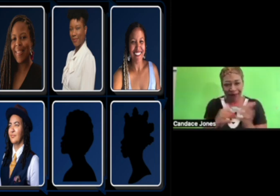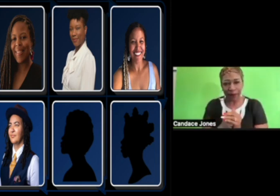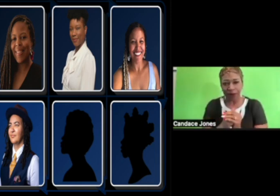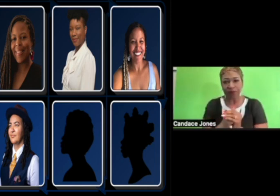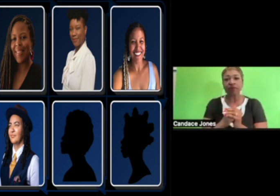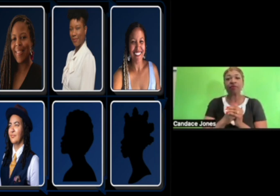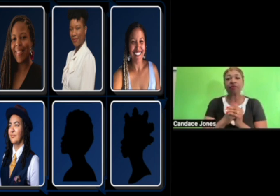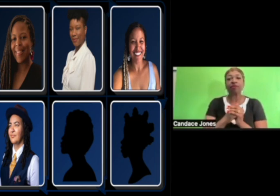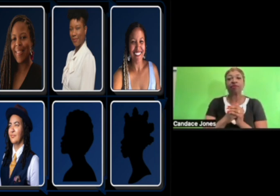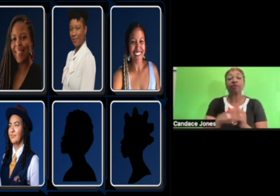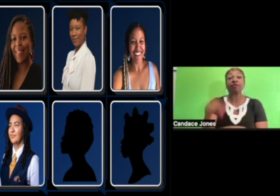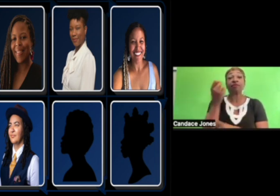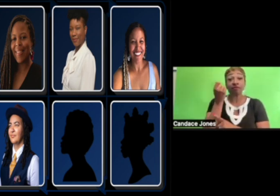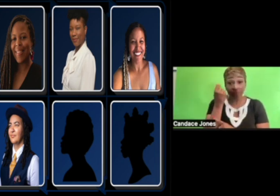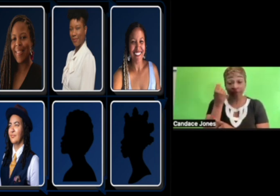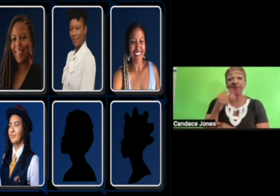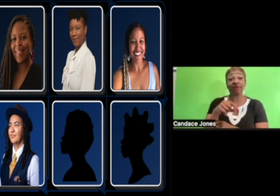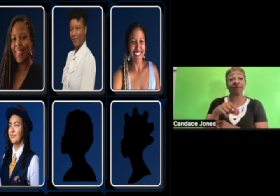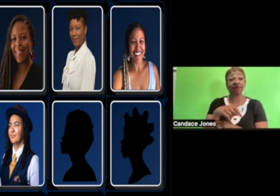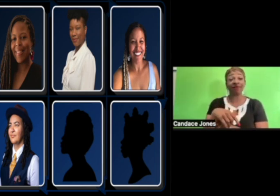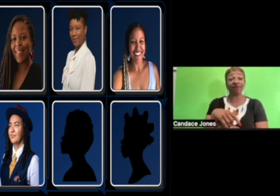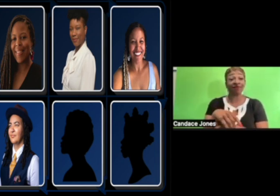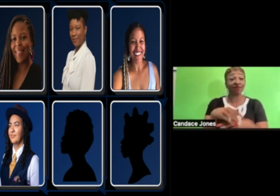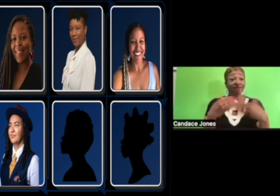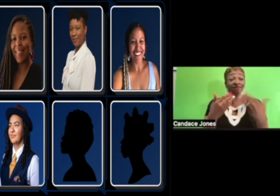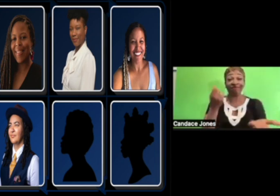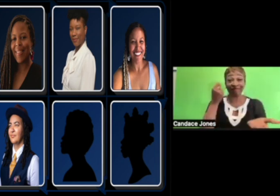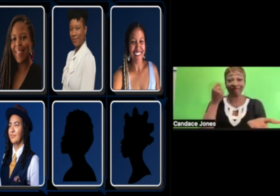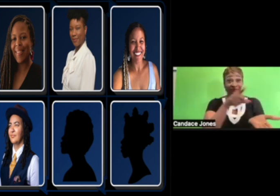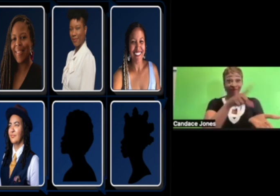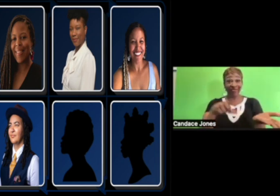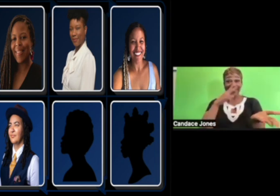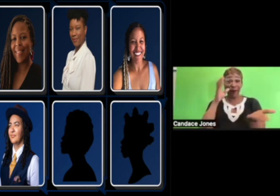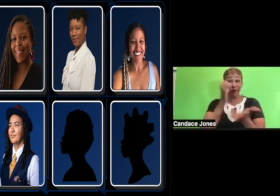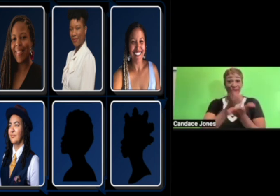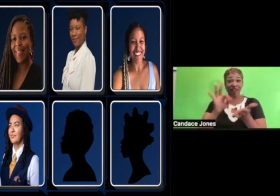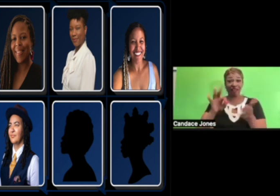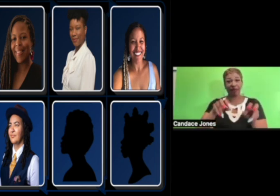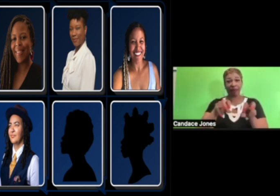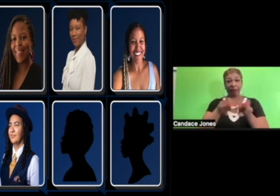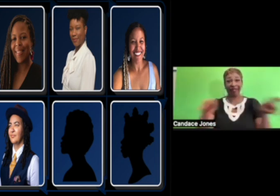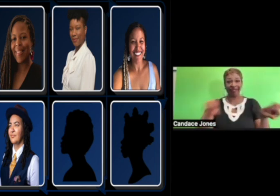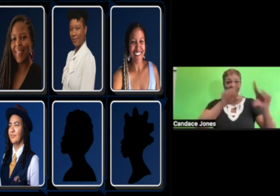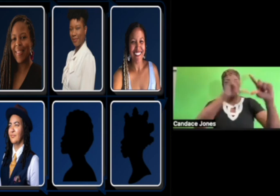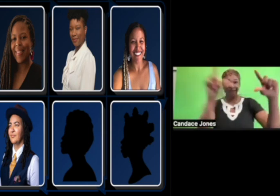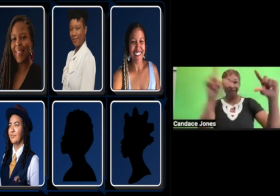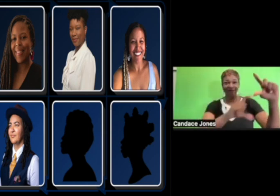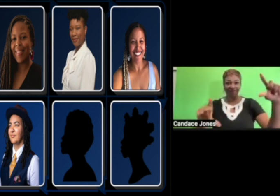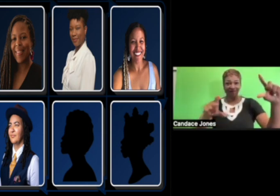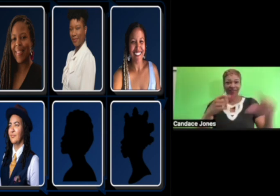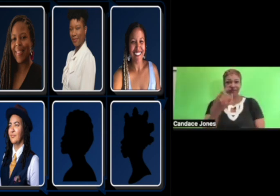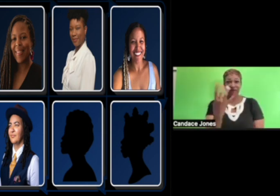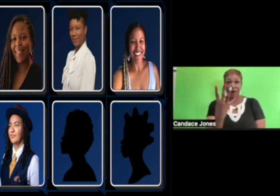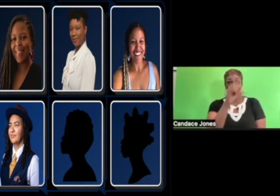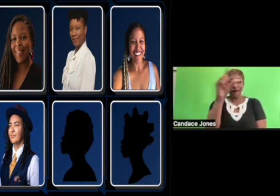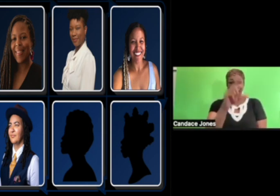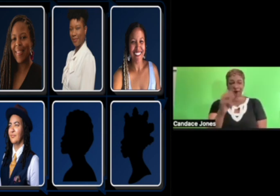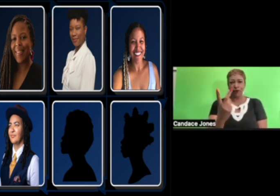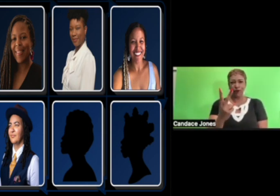If you want to know what the mission is of HSLC, you see a picture here of the various